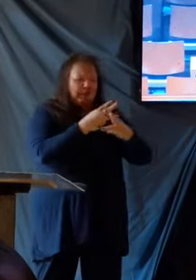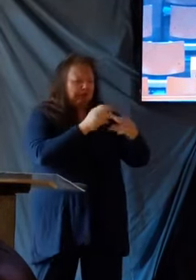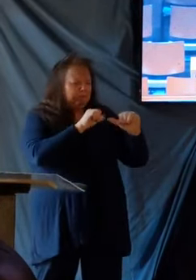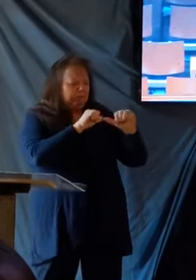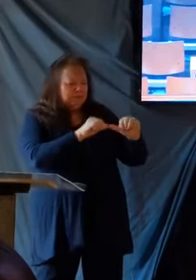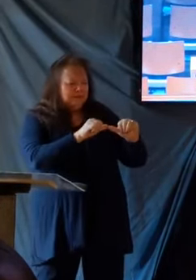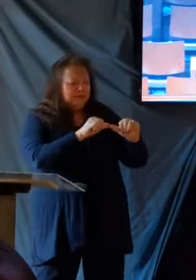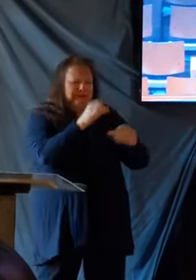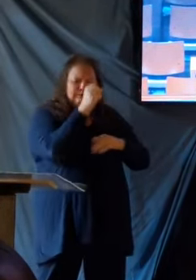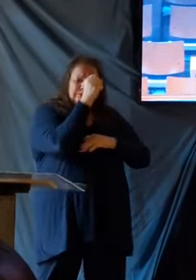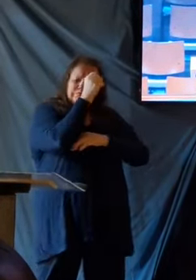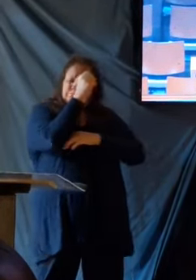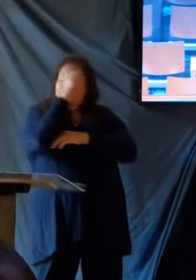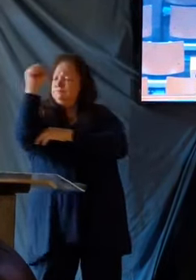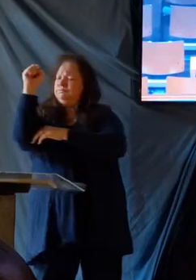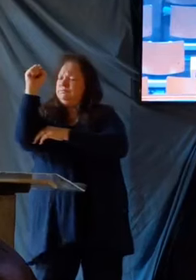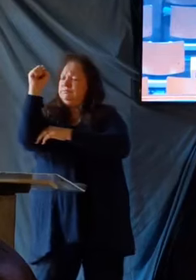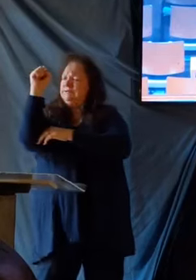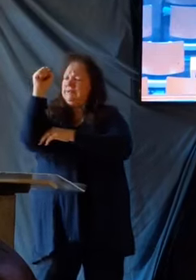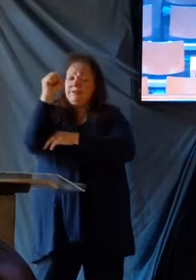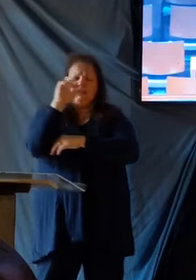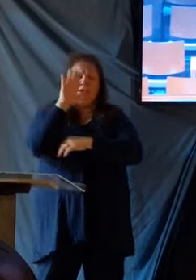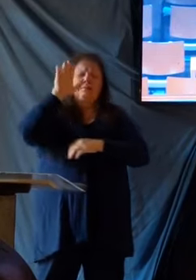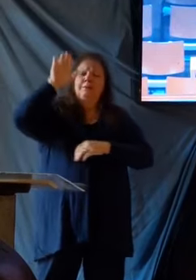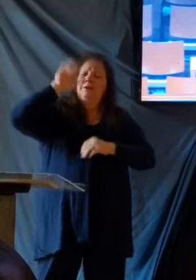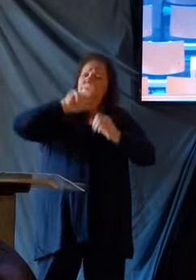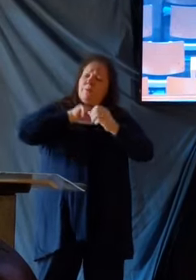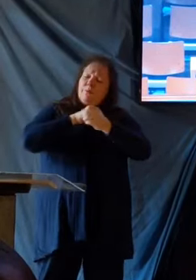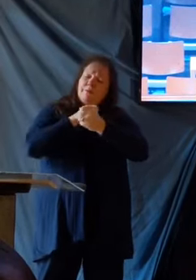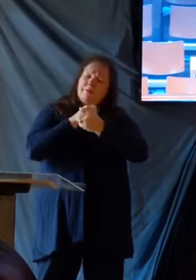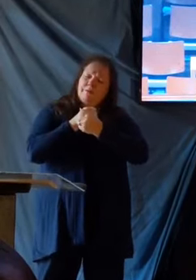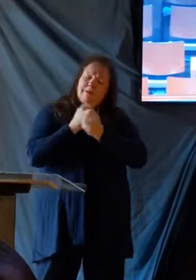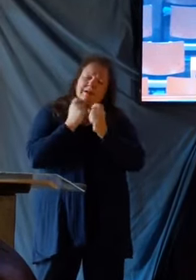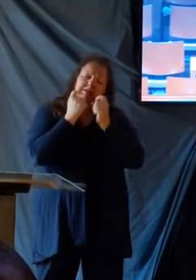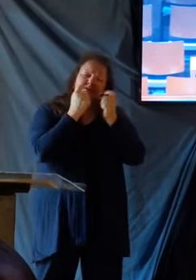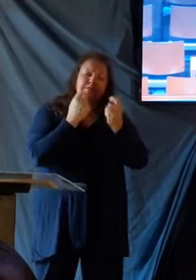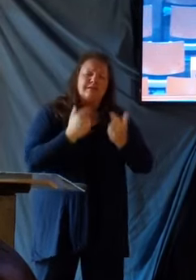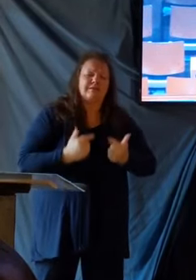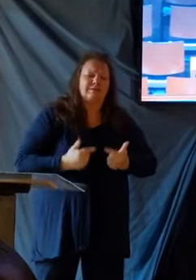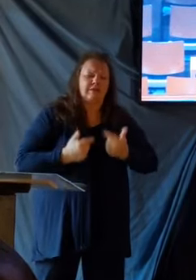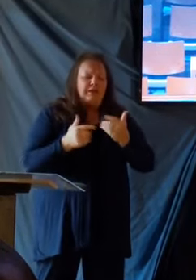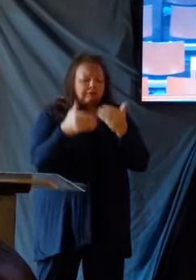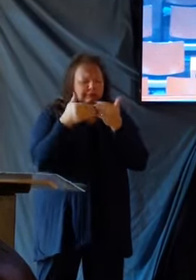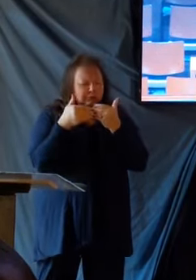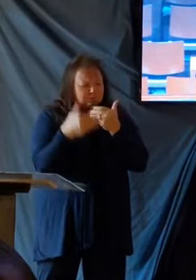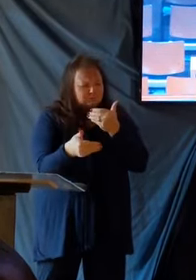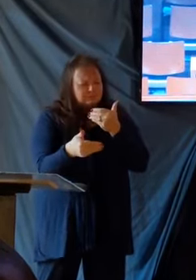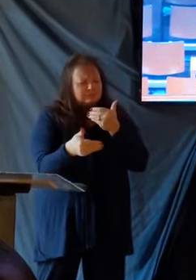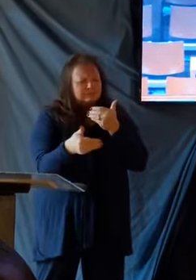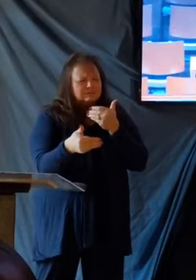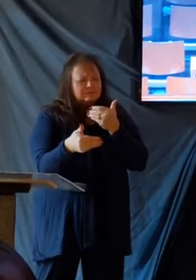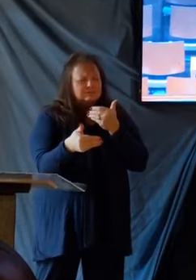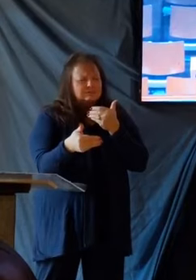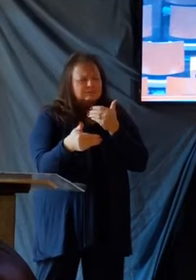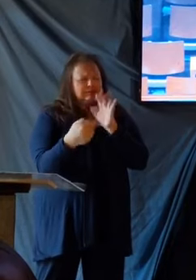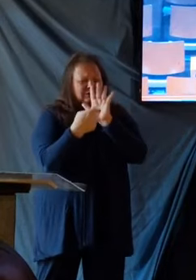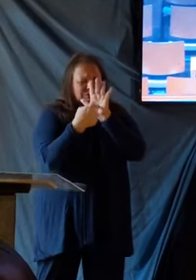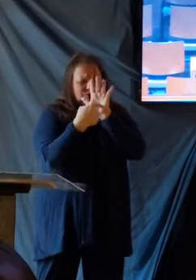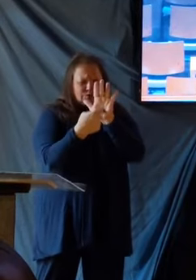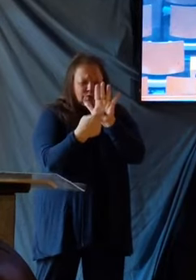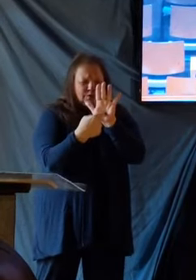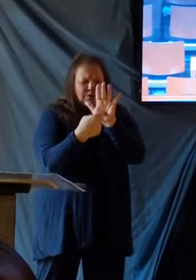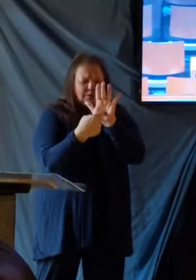in sinful rebellion. But Lord, that grace that enables life to continue has been manifested